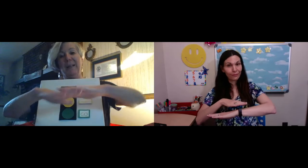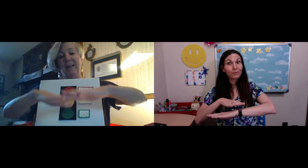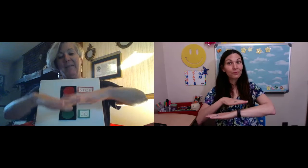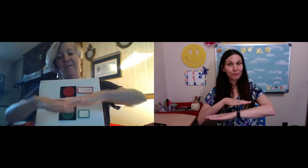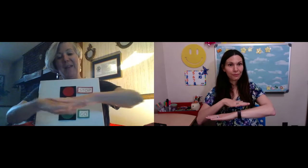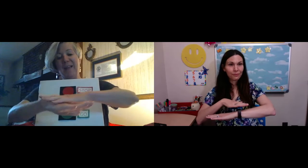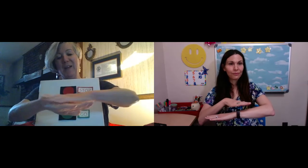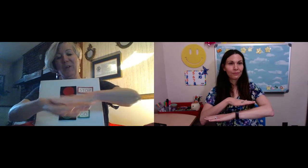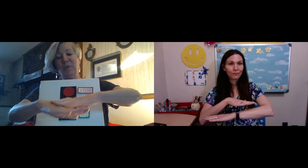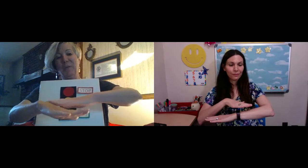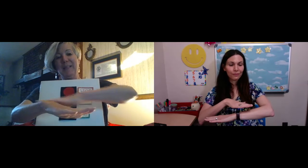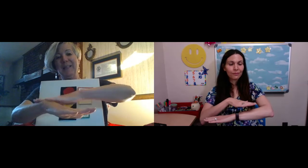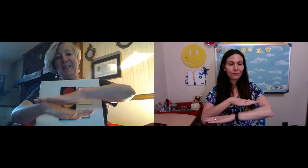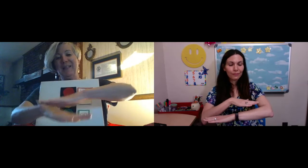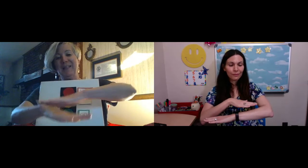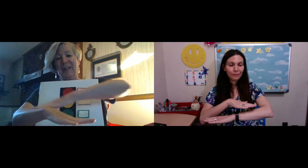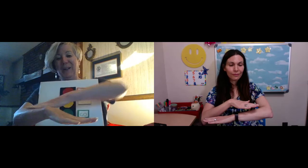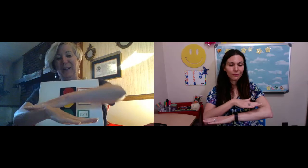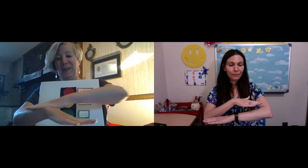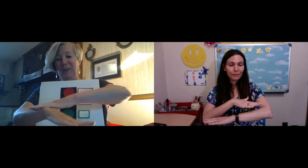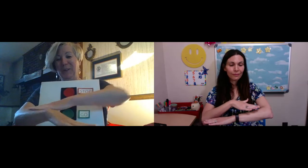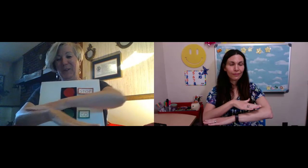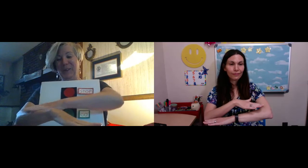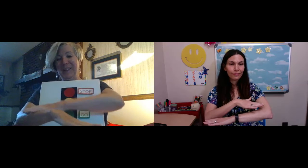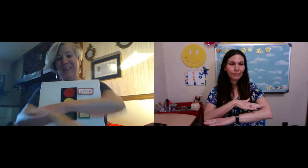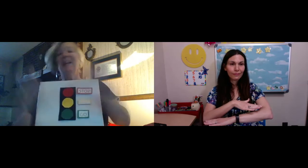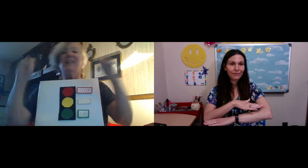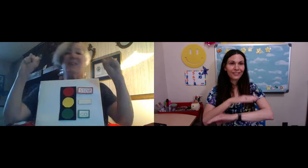but very slow.